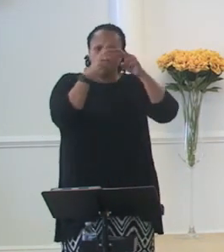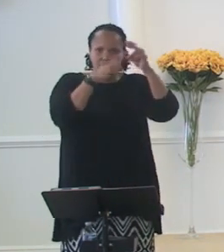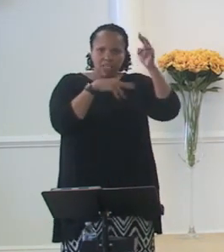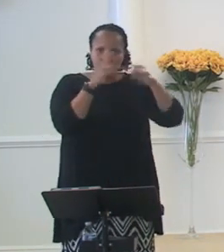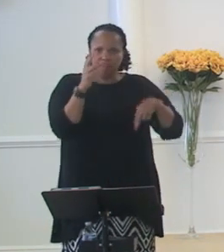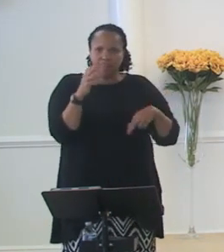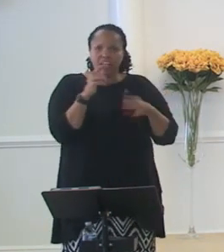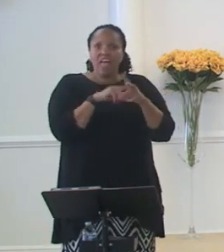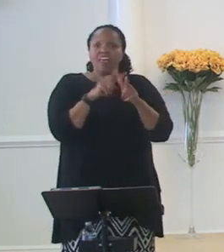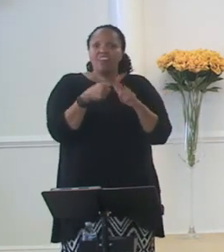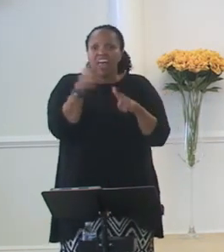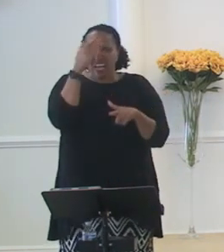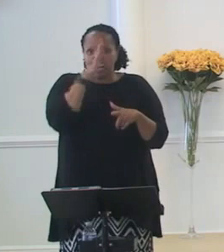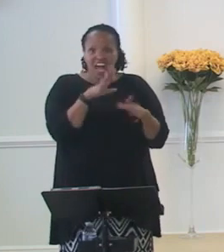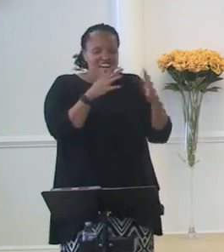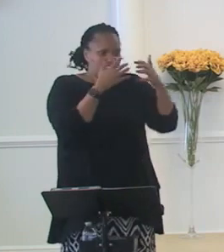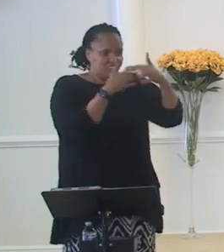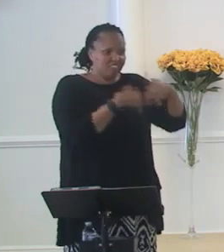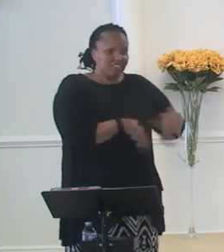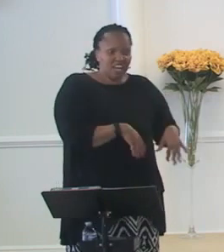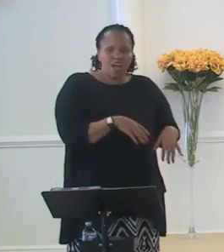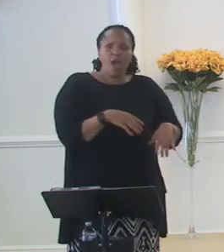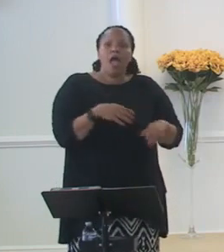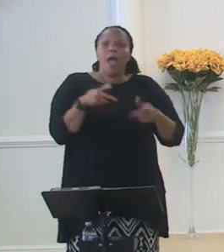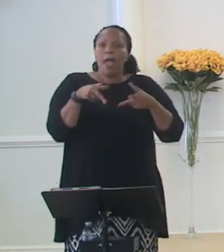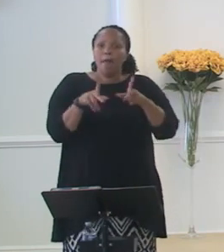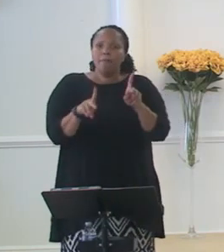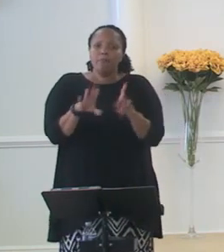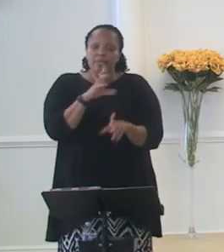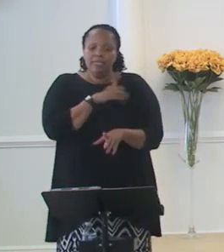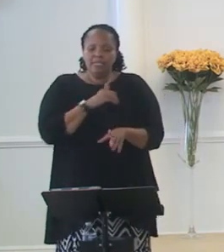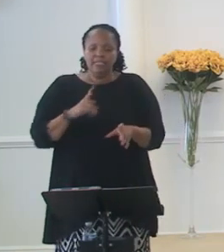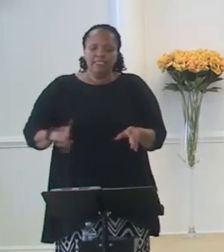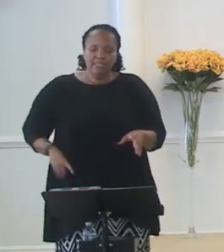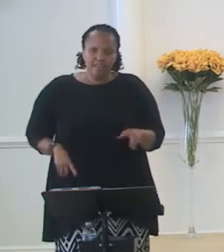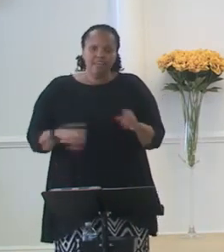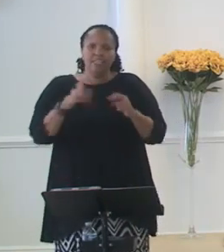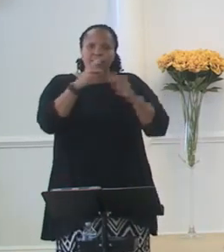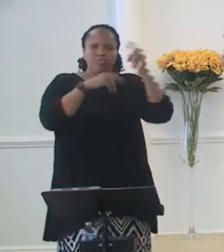God tore it down and allowed David to build up.